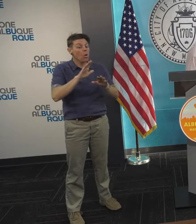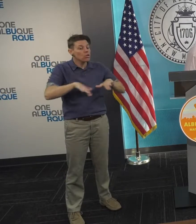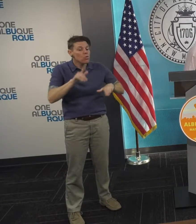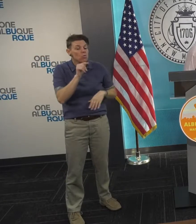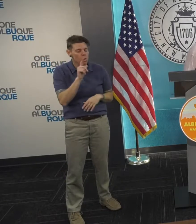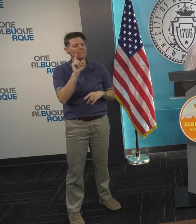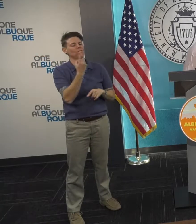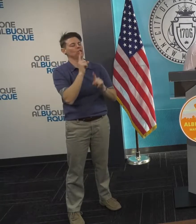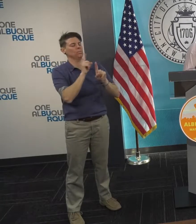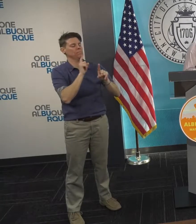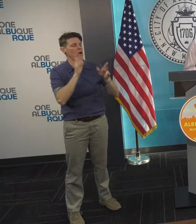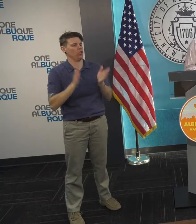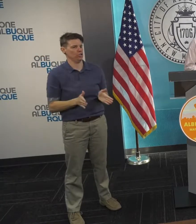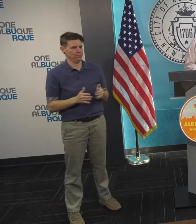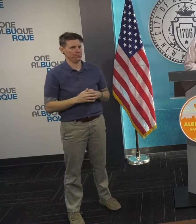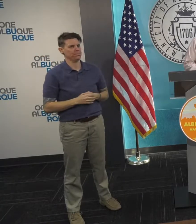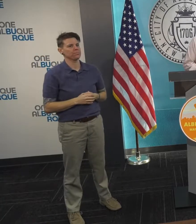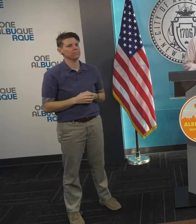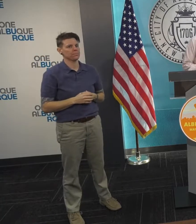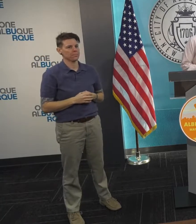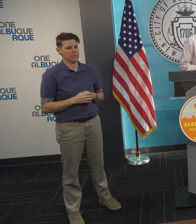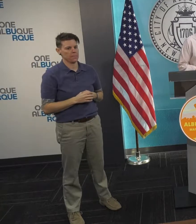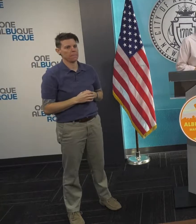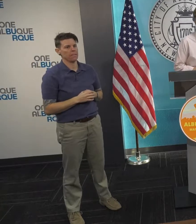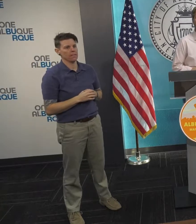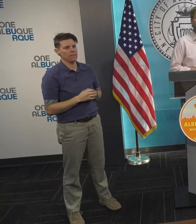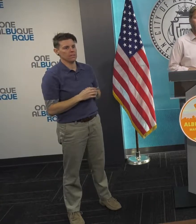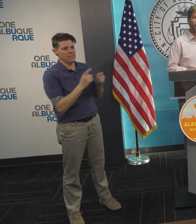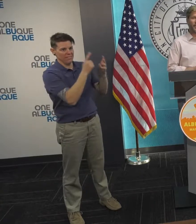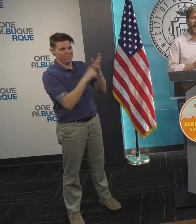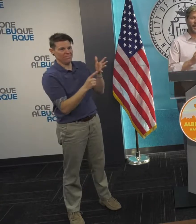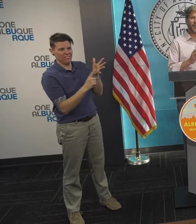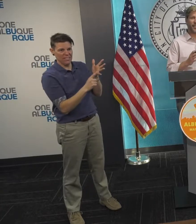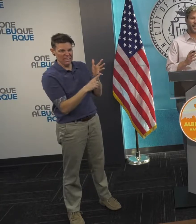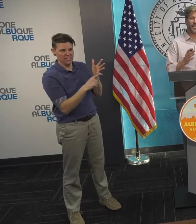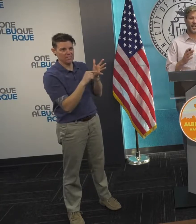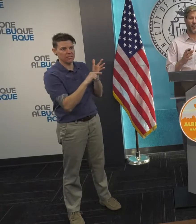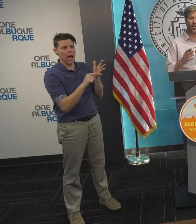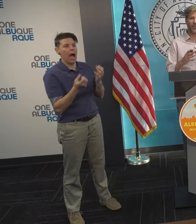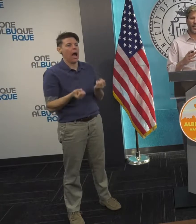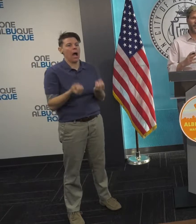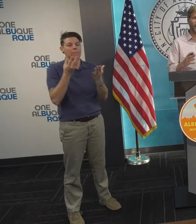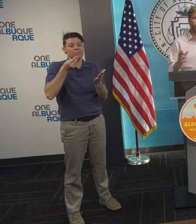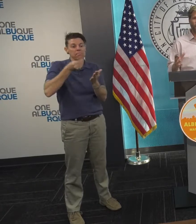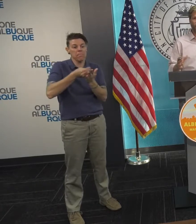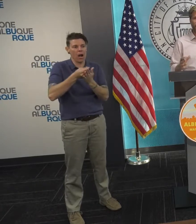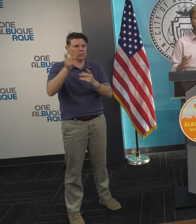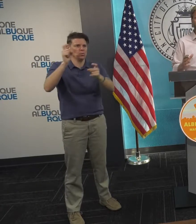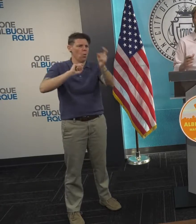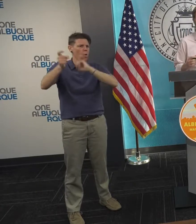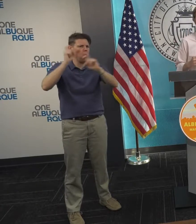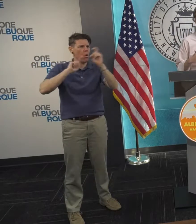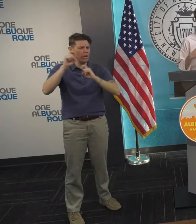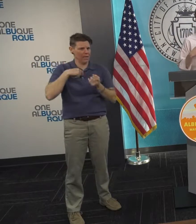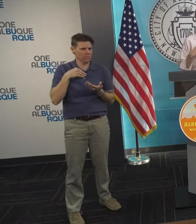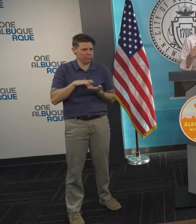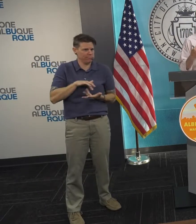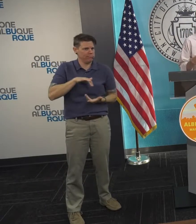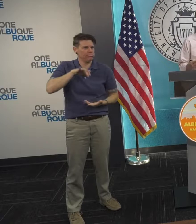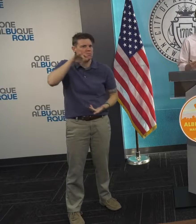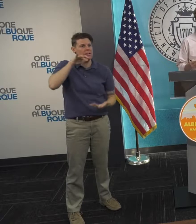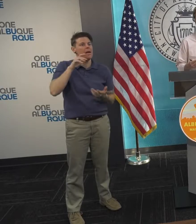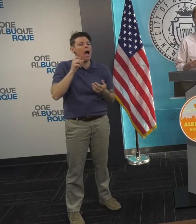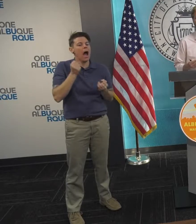there. Down here, this is the amount of money that's been donated. Now, this actually is the number of individual donations that has